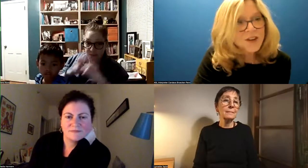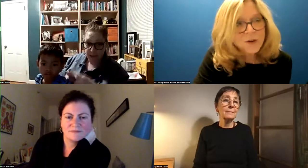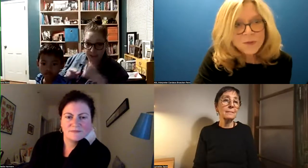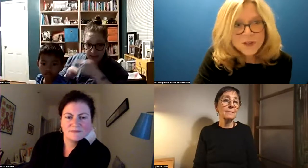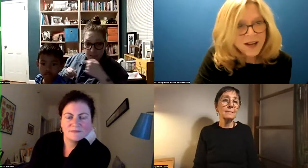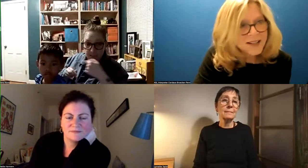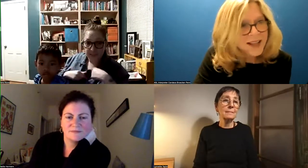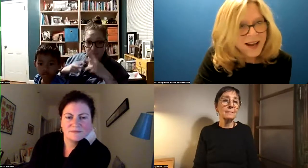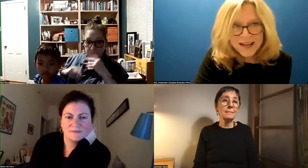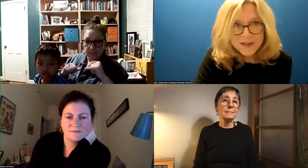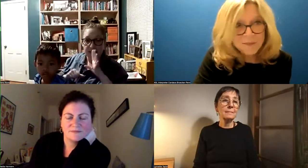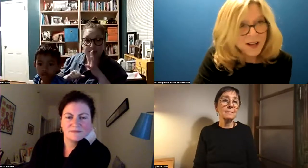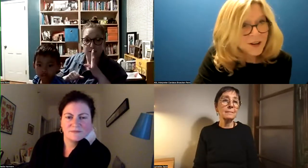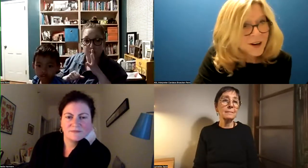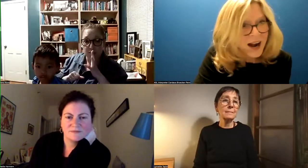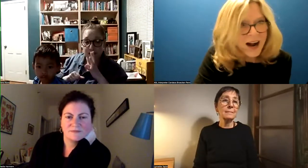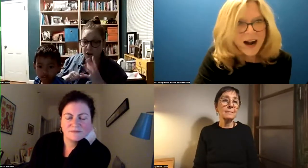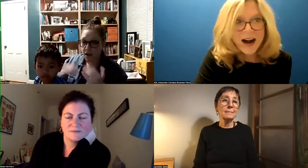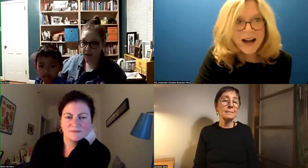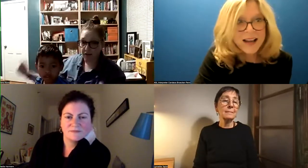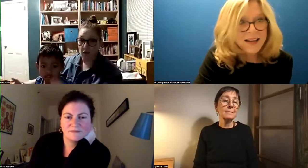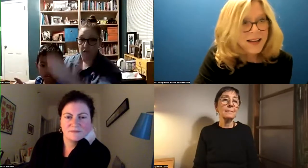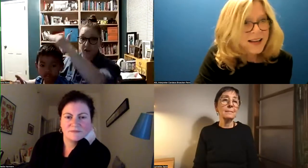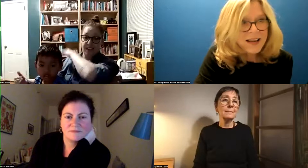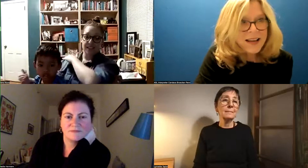I don't respond to that as a mother.